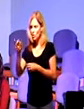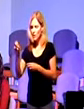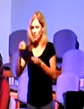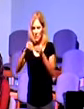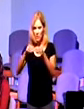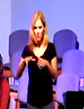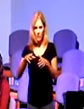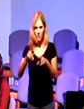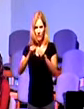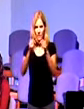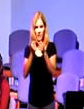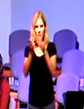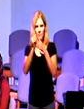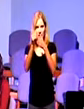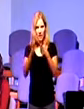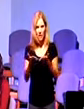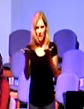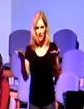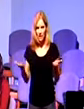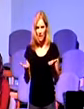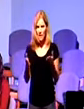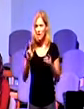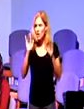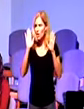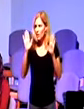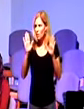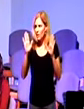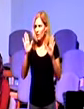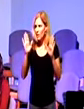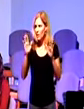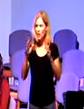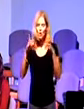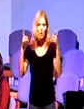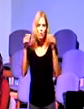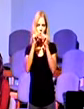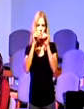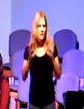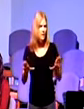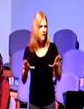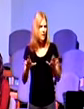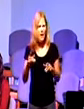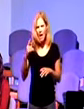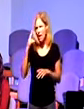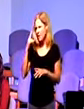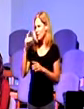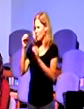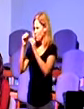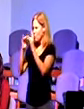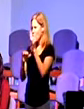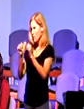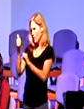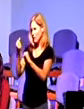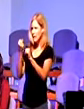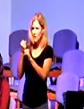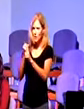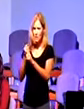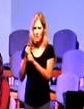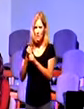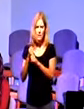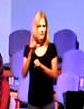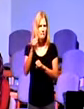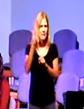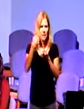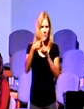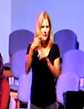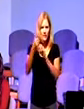drop-off team leaders here, and they're a great, huge blessing to us. They've been doing it, I think it's over 10 years, or 10 or